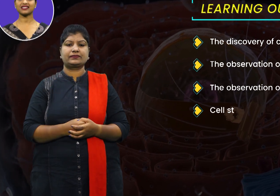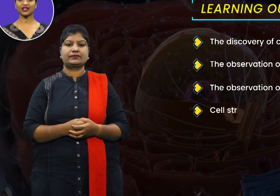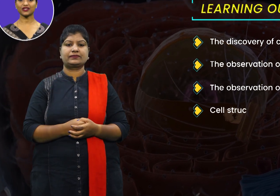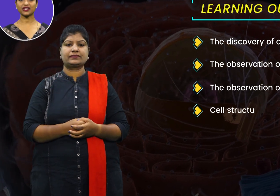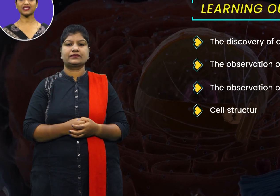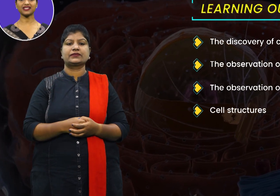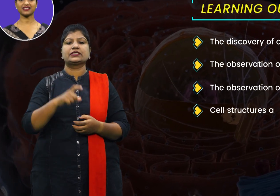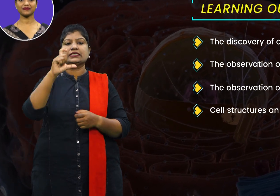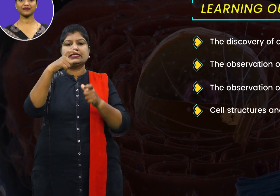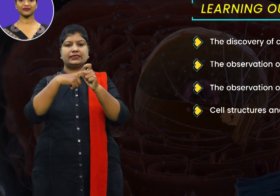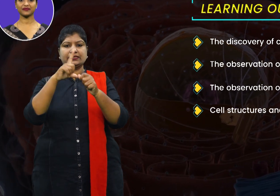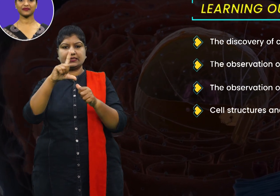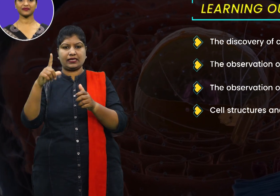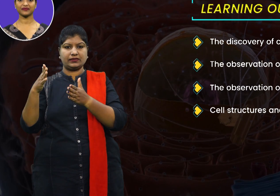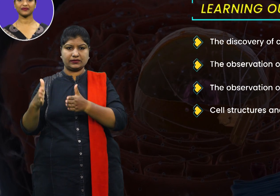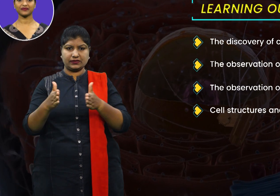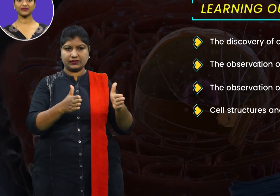cell structures